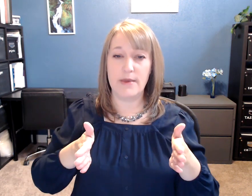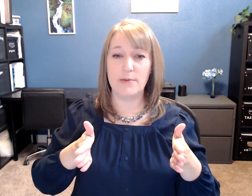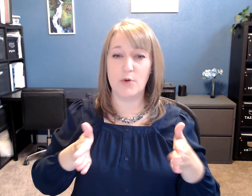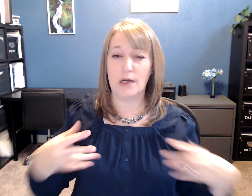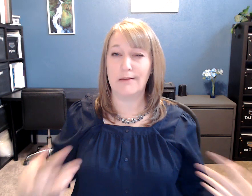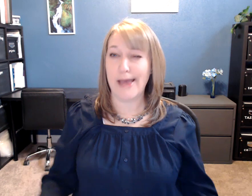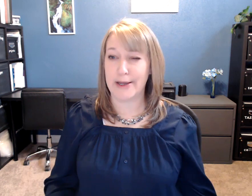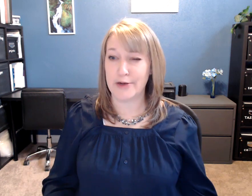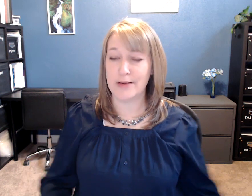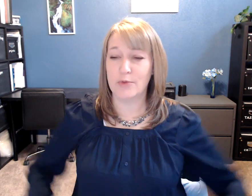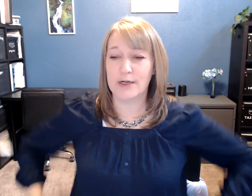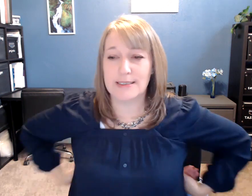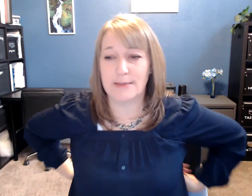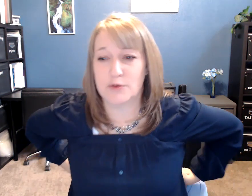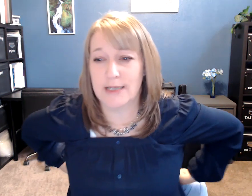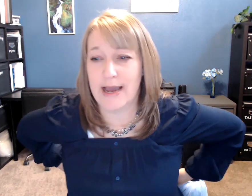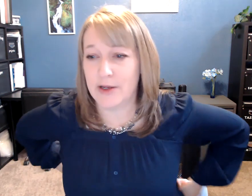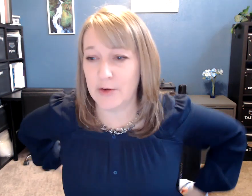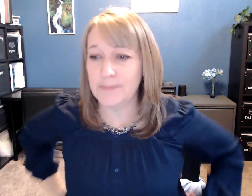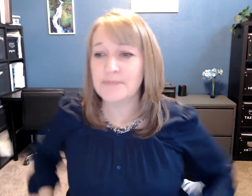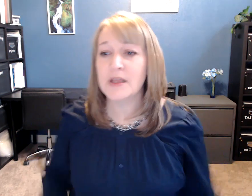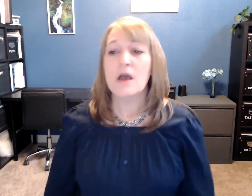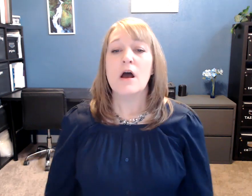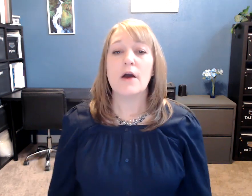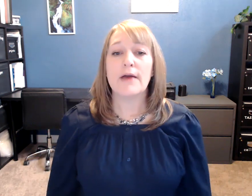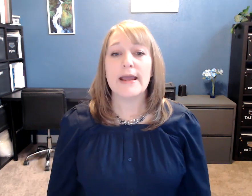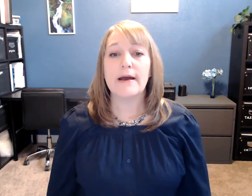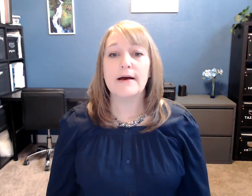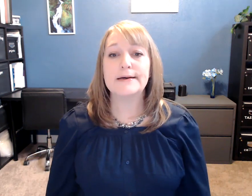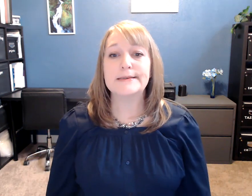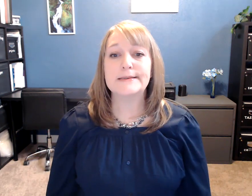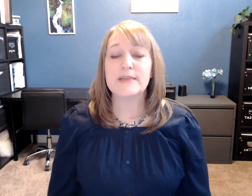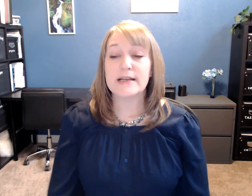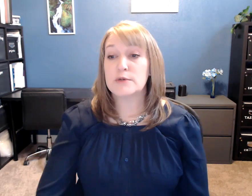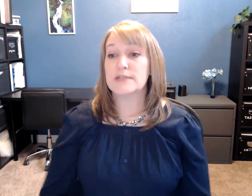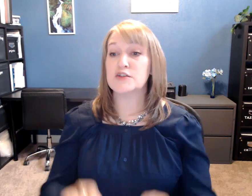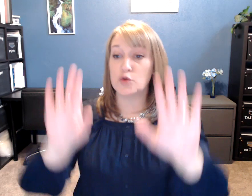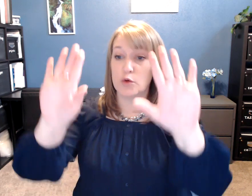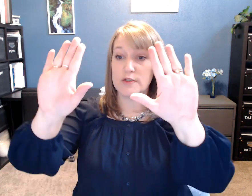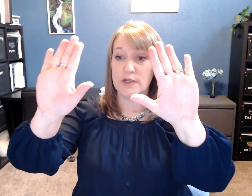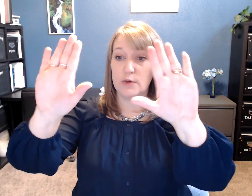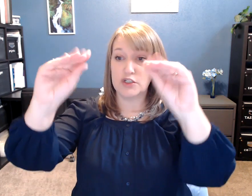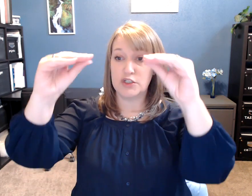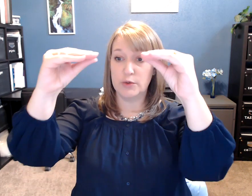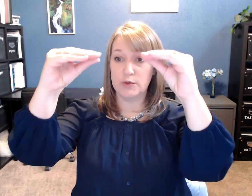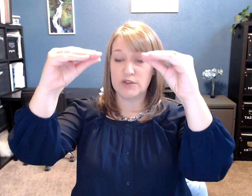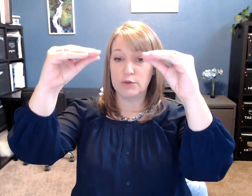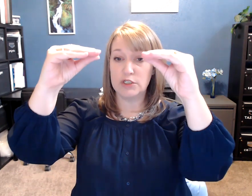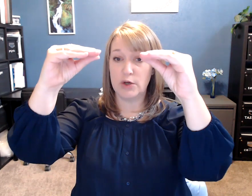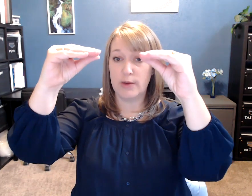may be more accurate, more conceptually accurate. All right, the next one is store. So you want two squished O